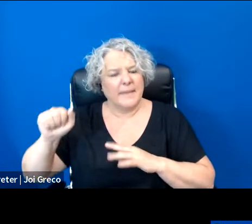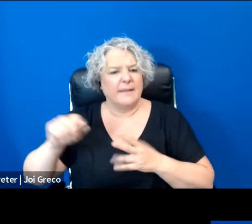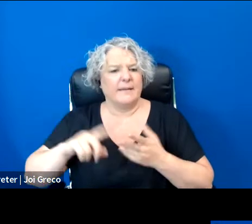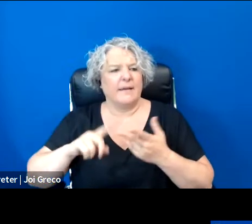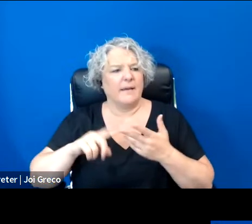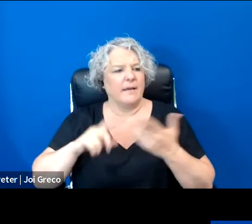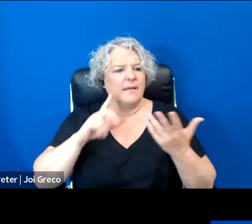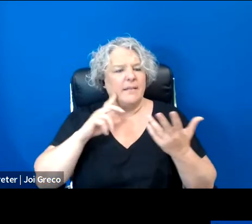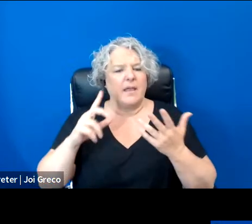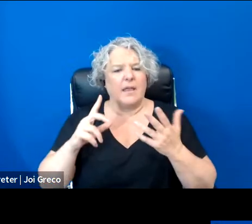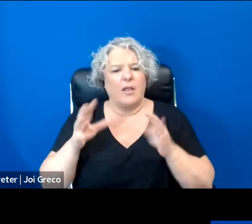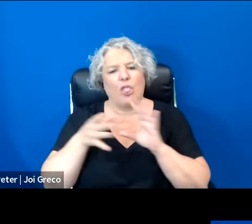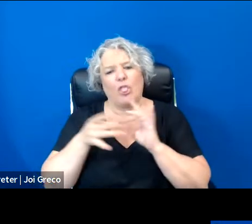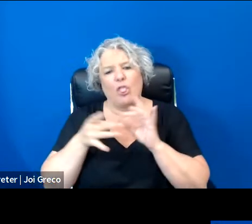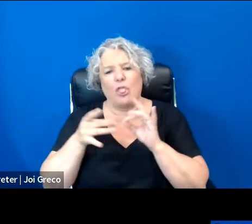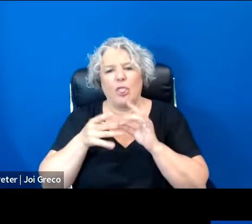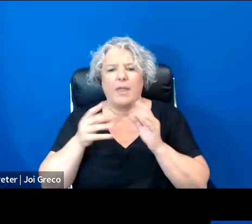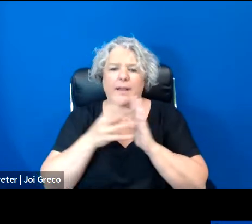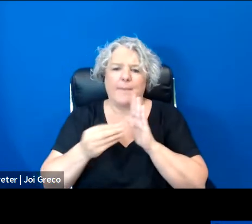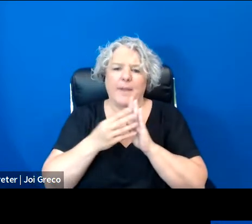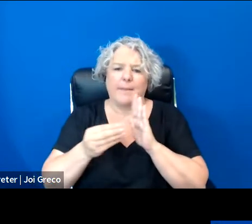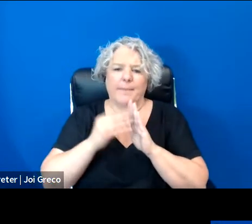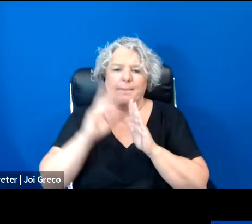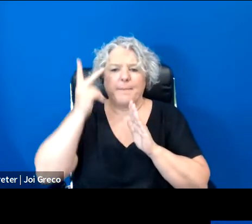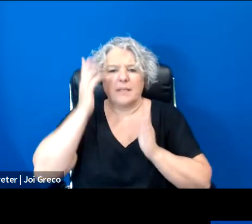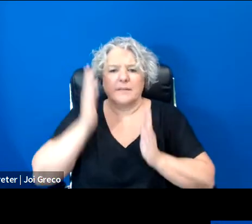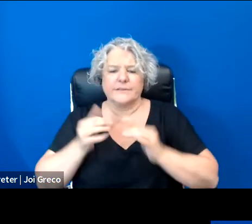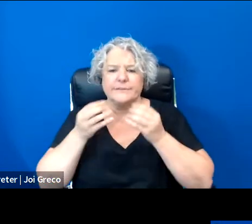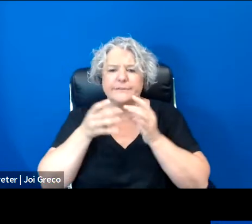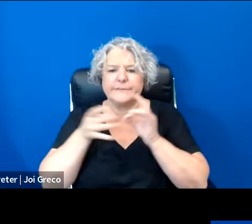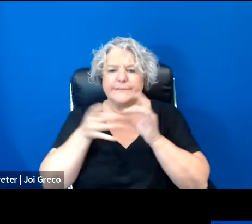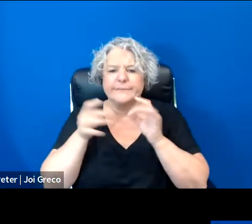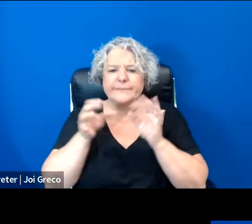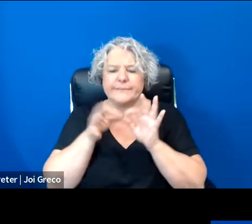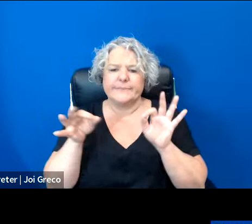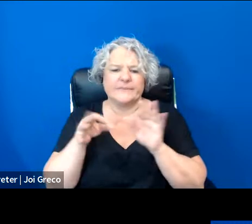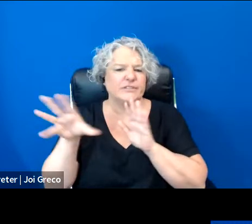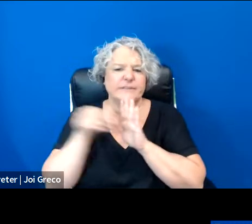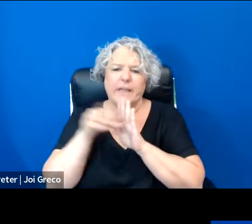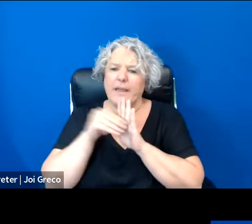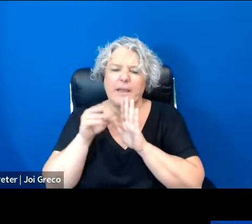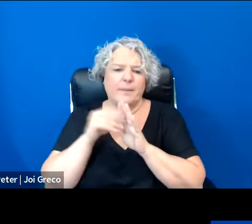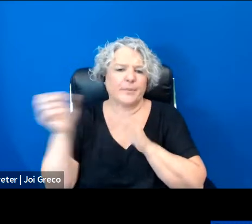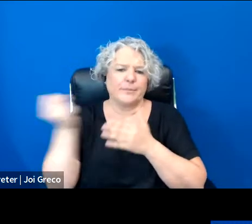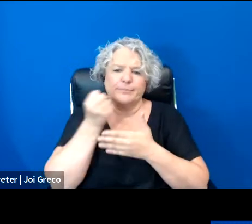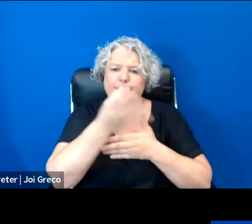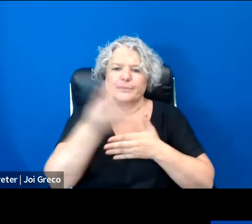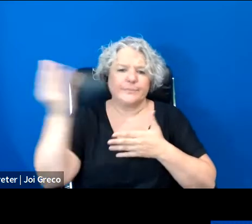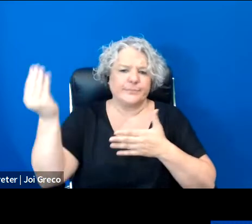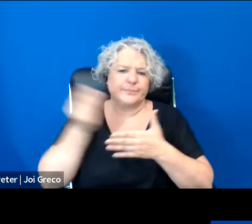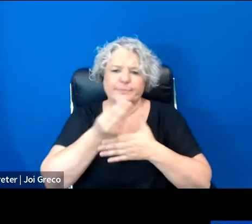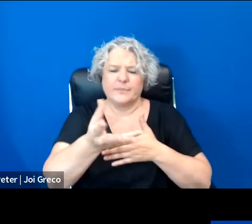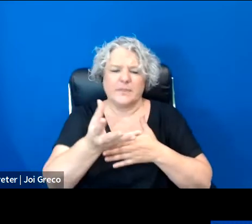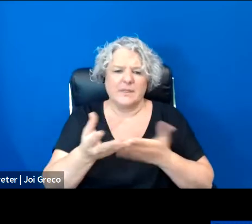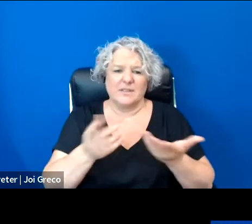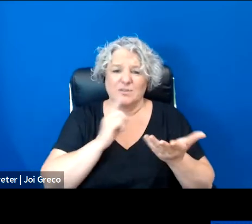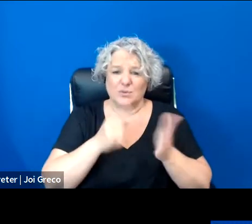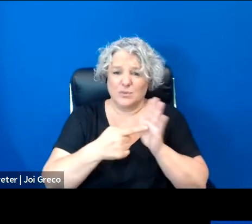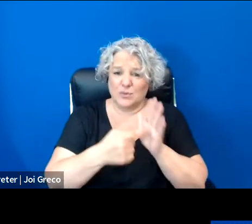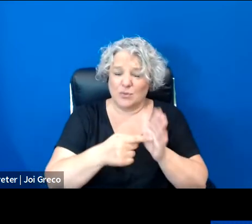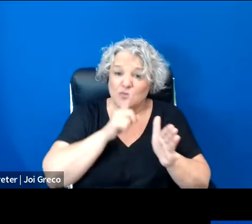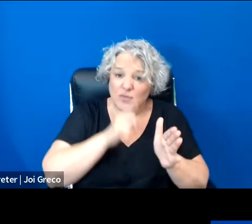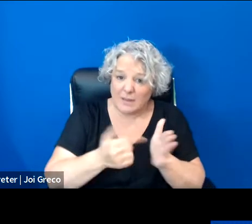politicians' lines, repeating what they say, versus actually taking an investigative position to show us if they serve the public interest